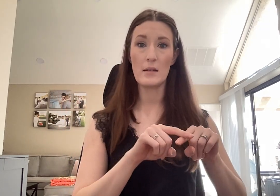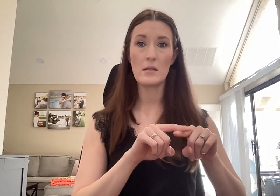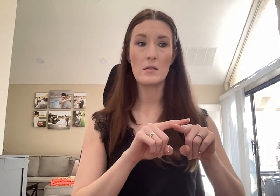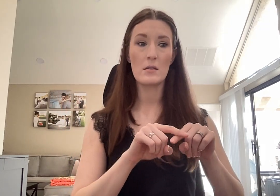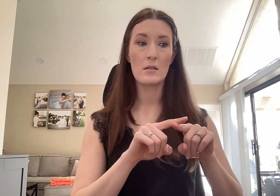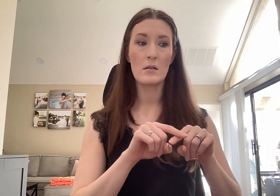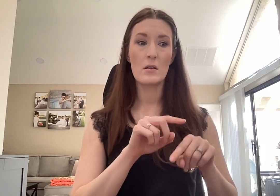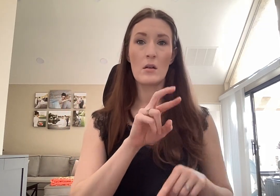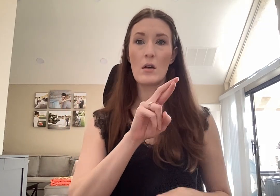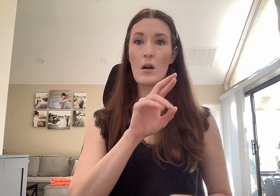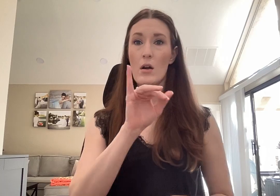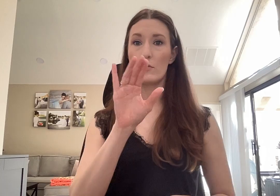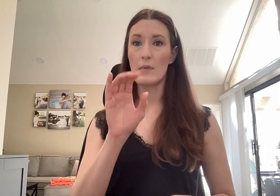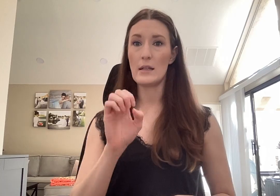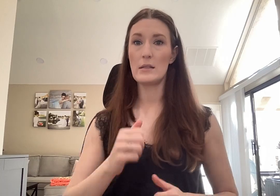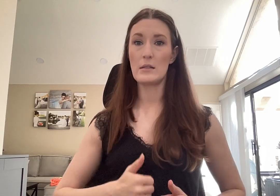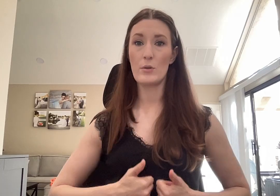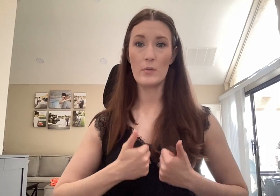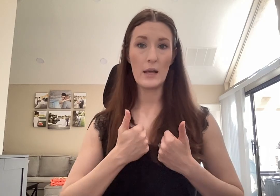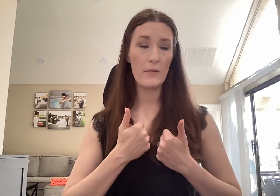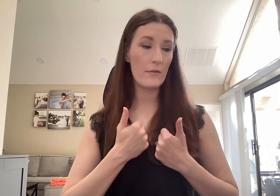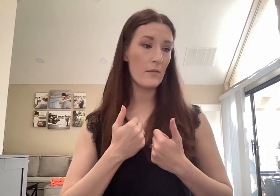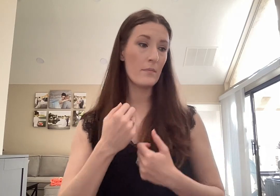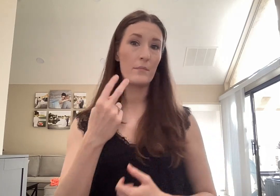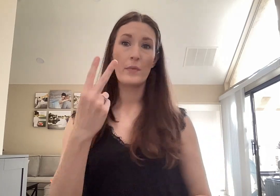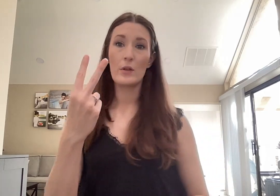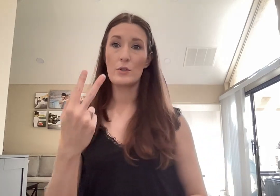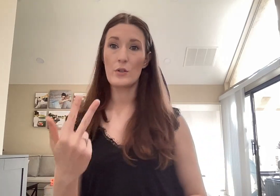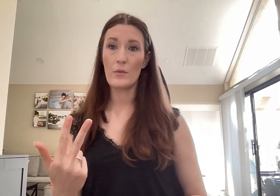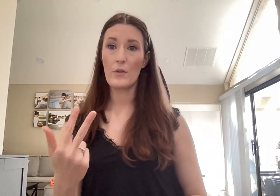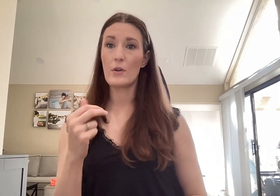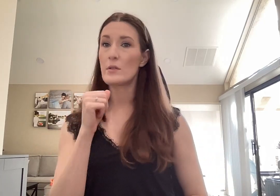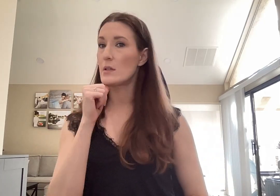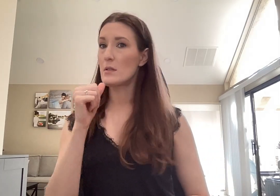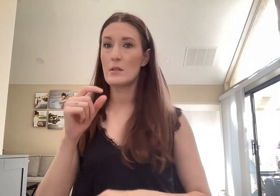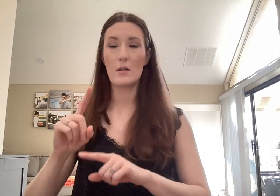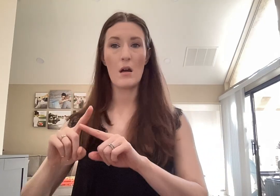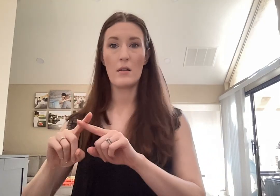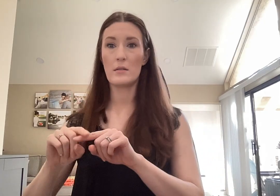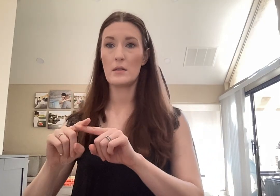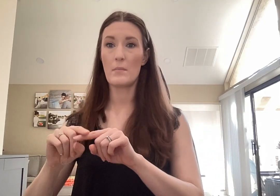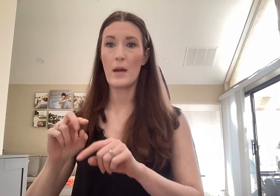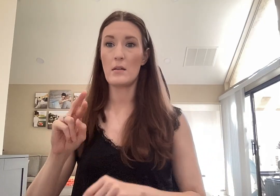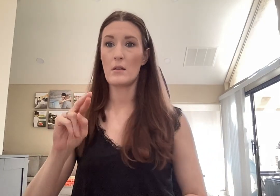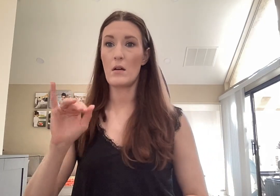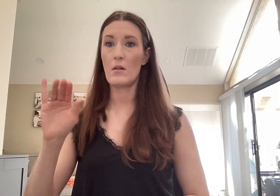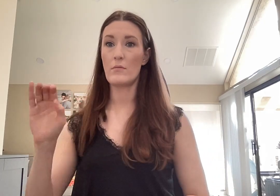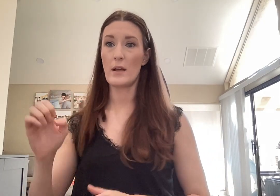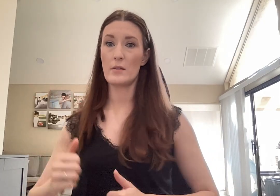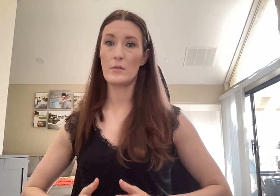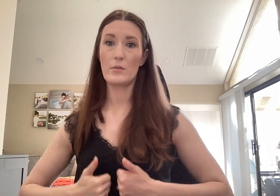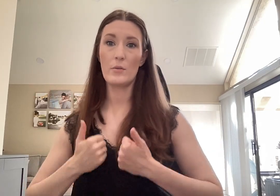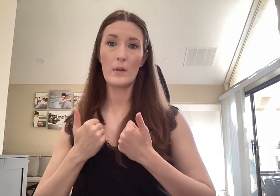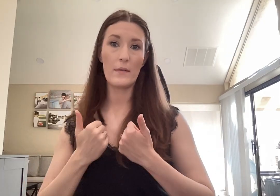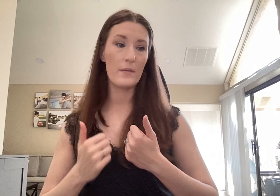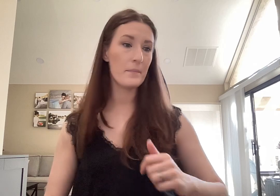depend on race to live, 2/3 does not depend on race to live.